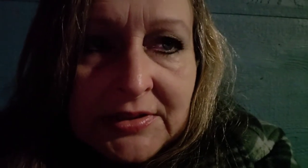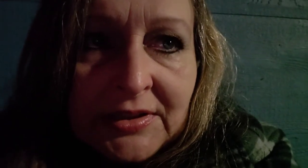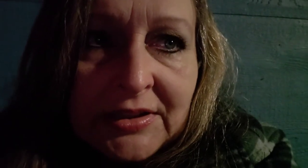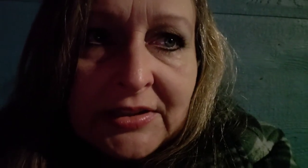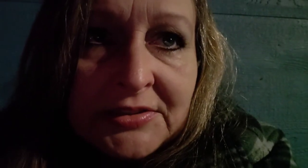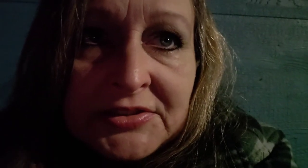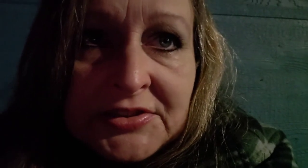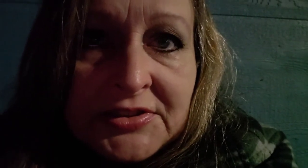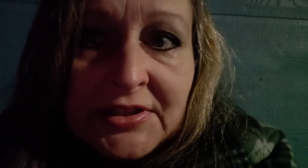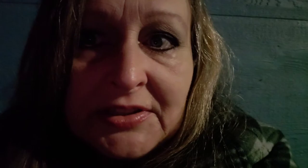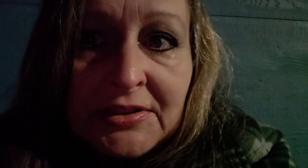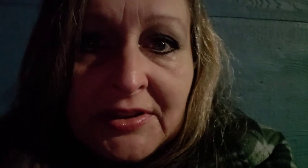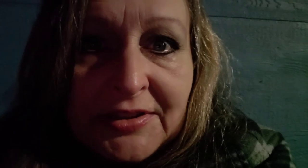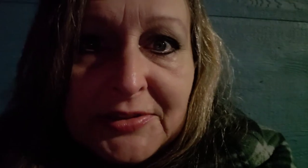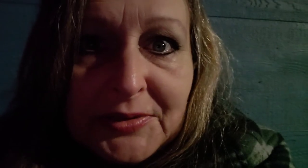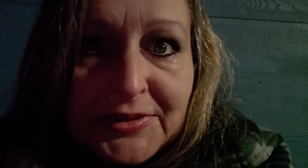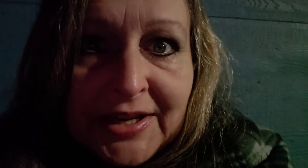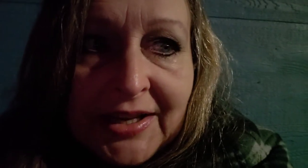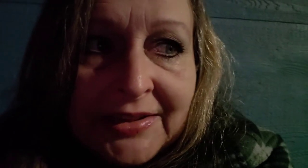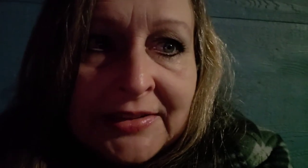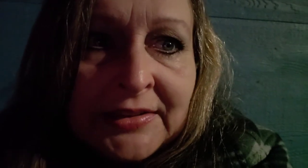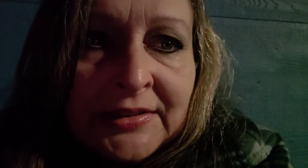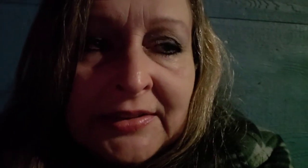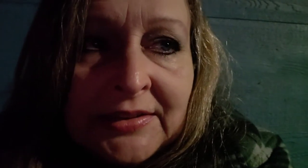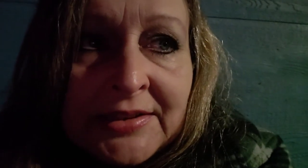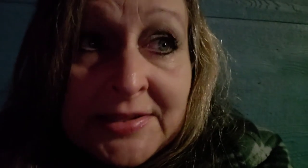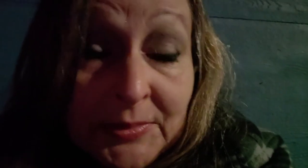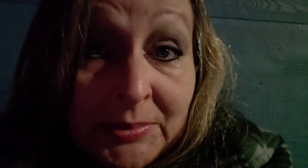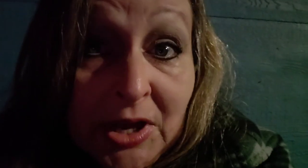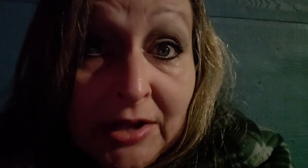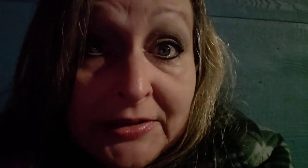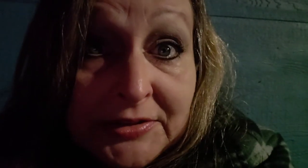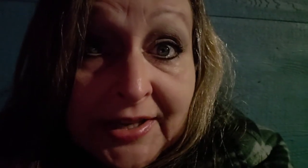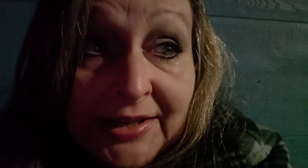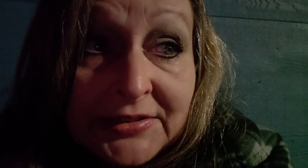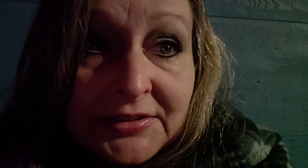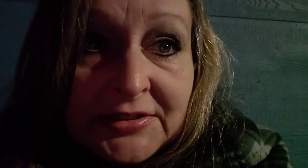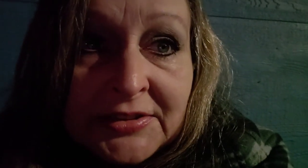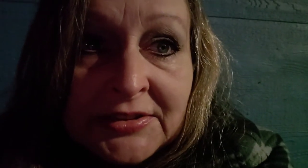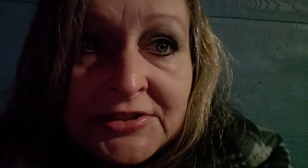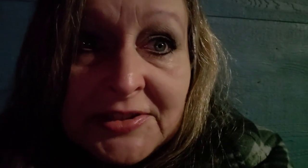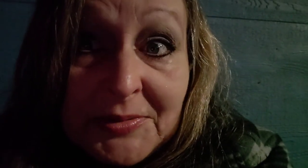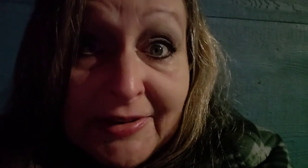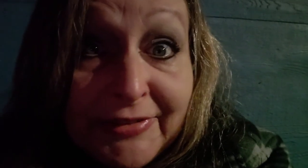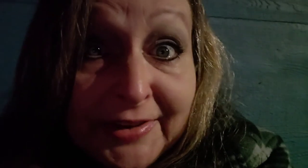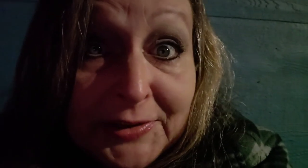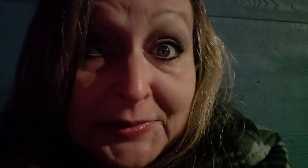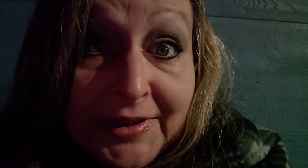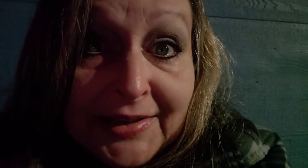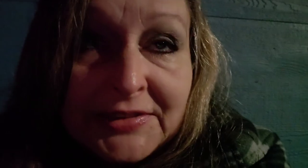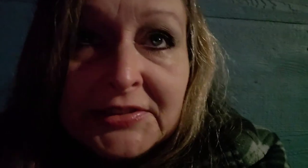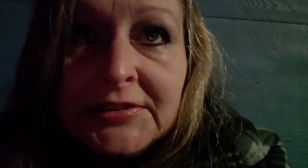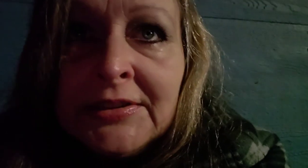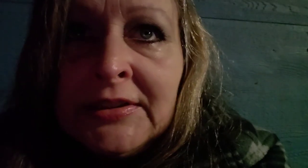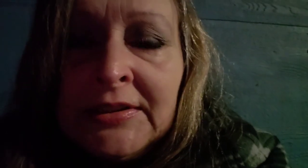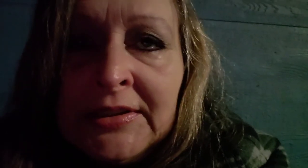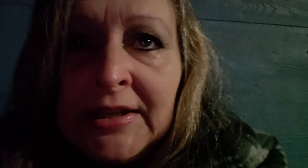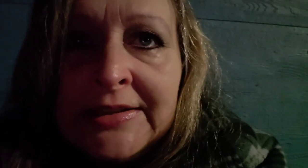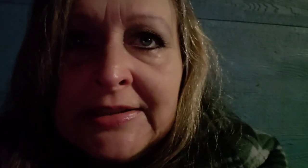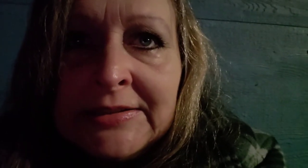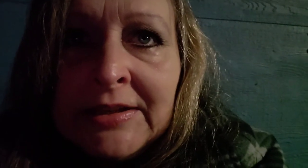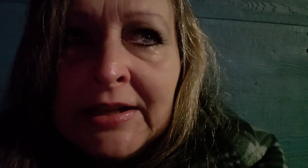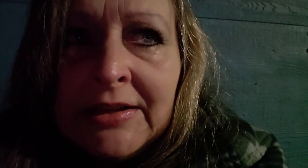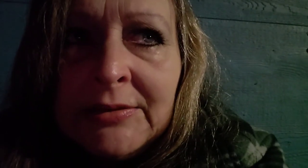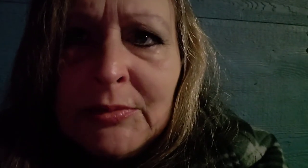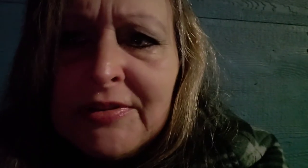to the ER. And she said, no, you're not. And I said, well, I'm calling your doctor. She said, well, I'll find a new doctor.